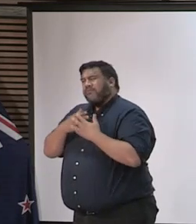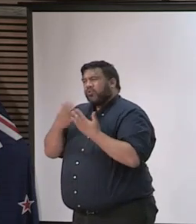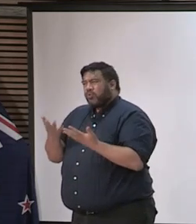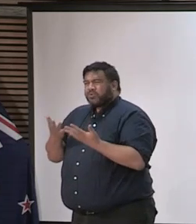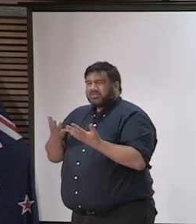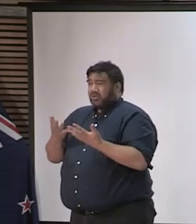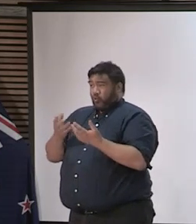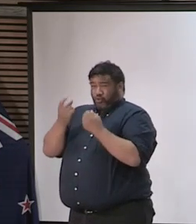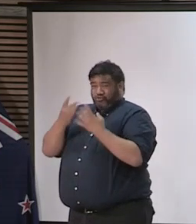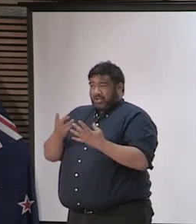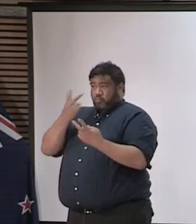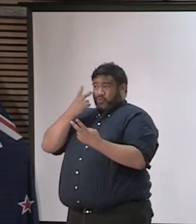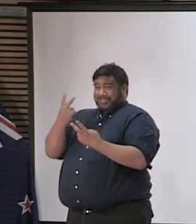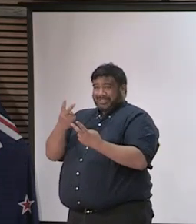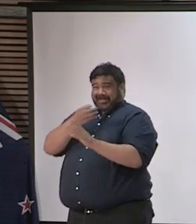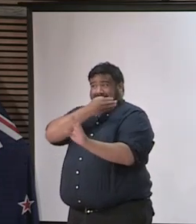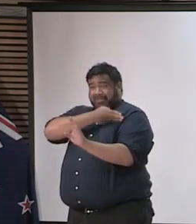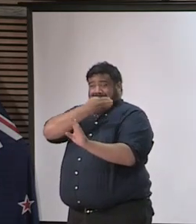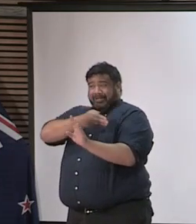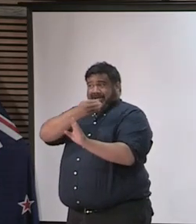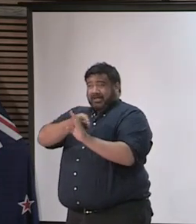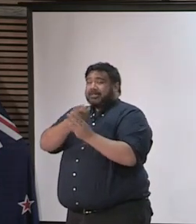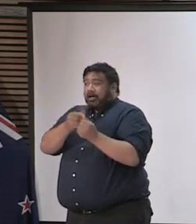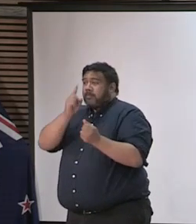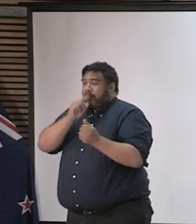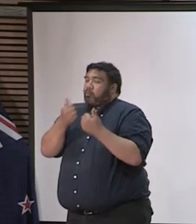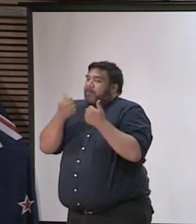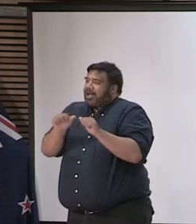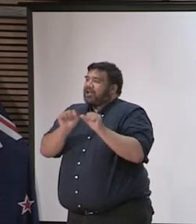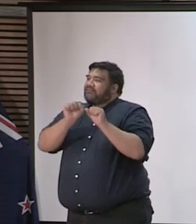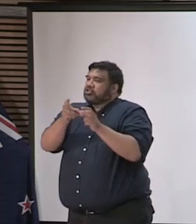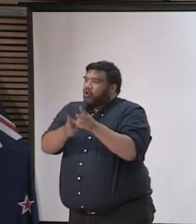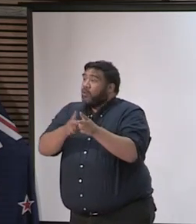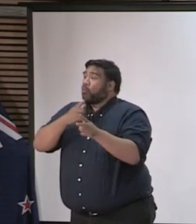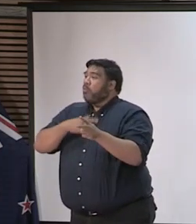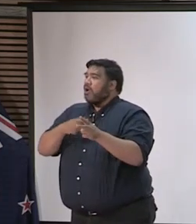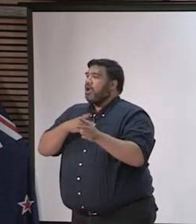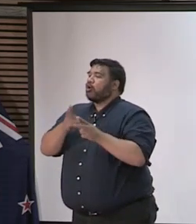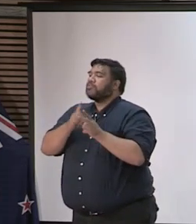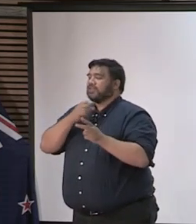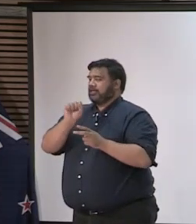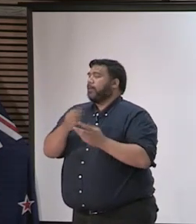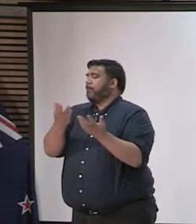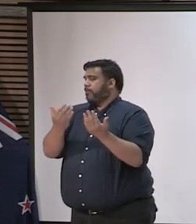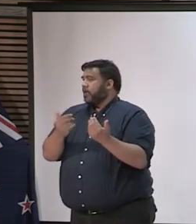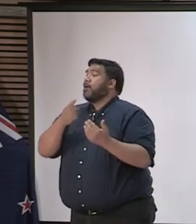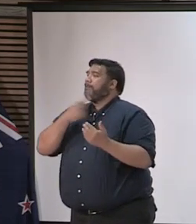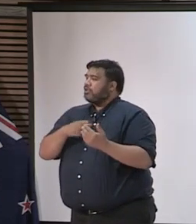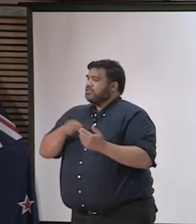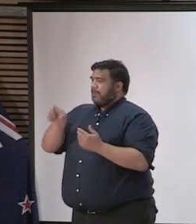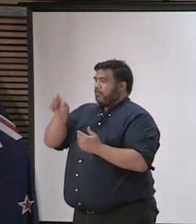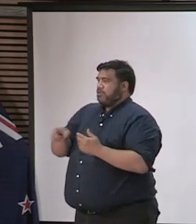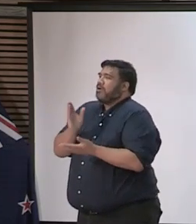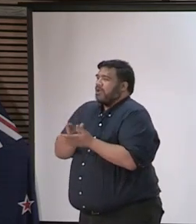already exists an opportunity for people to visit loved ones who are dying under compassionate grounds. That is not the case if the person